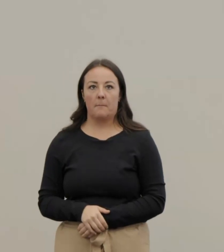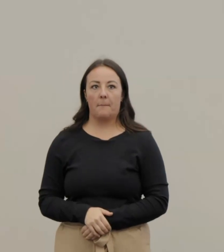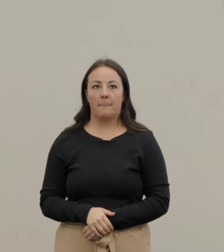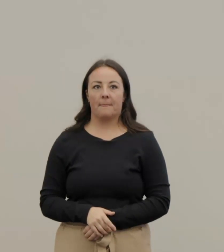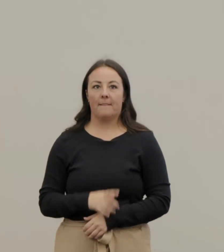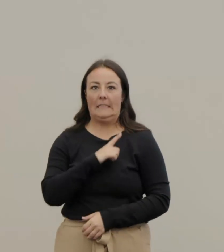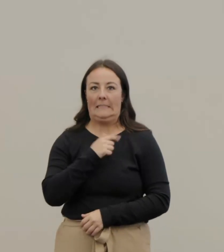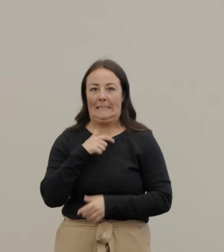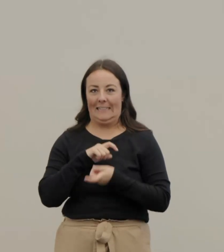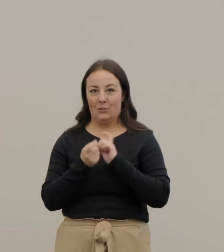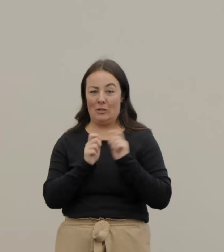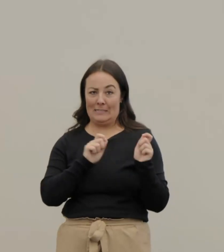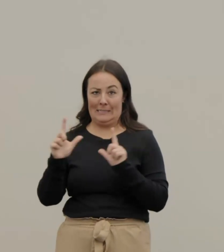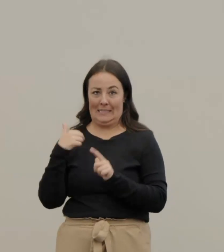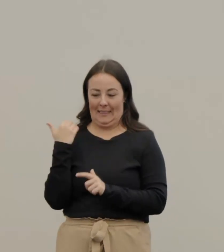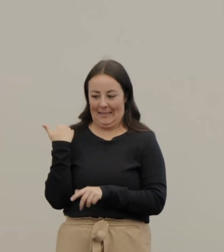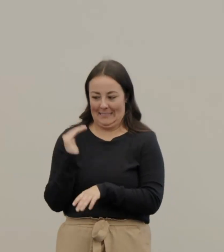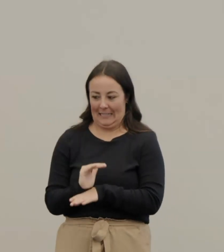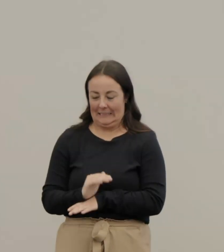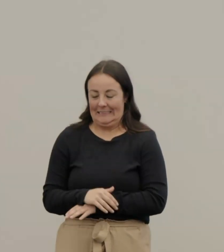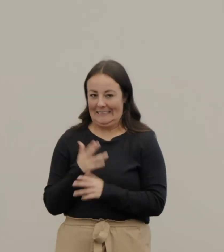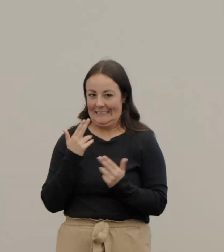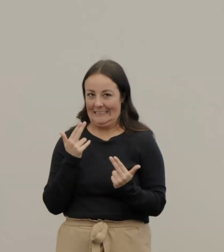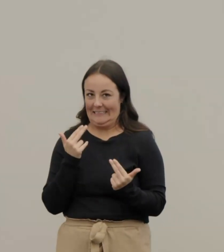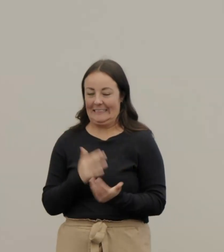I changed this slide last night. So